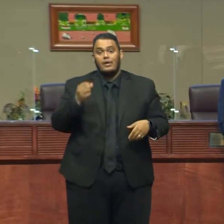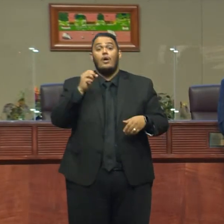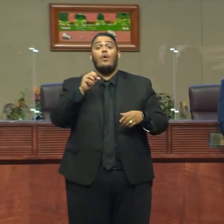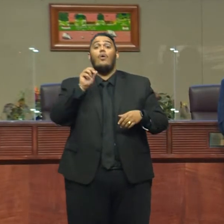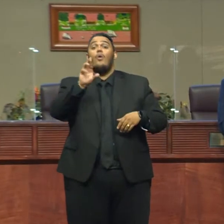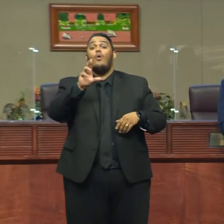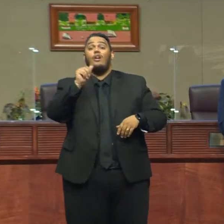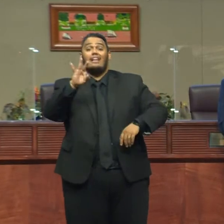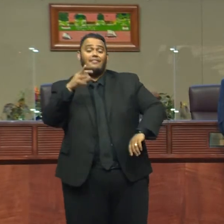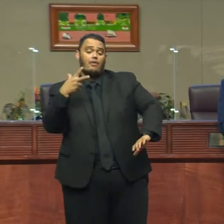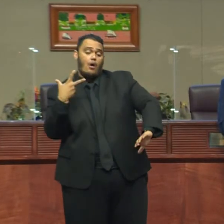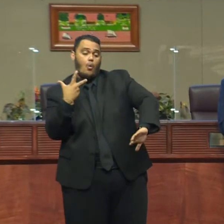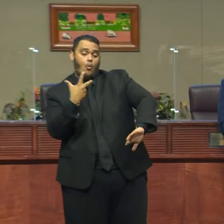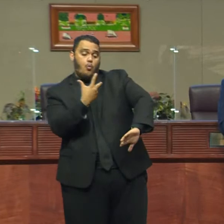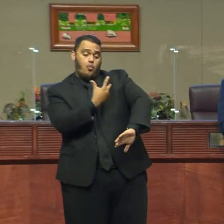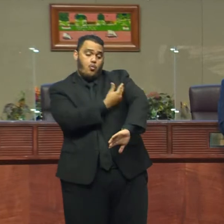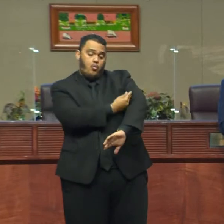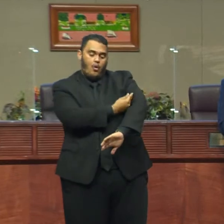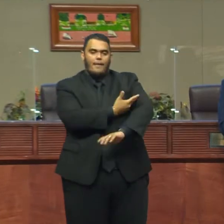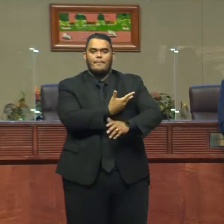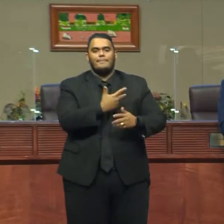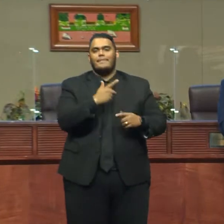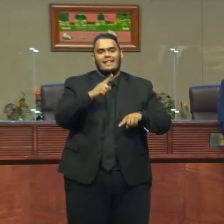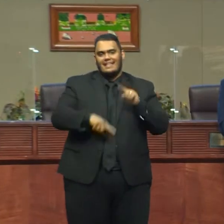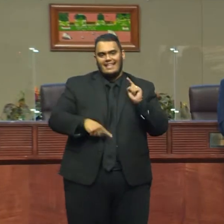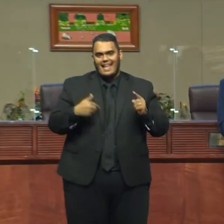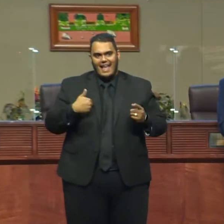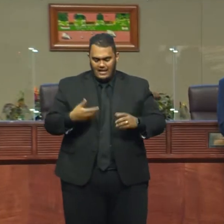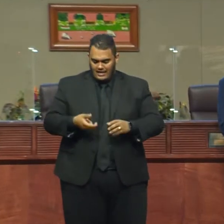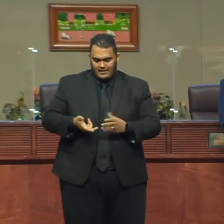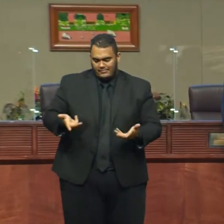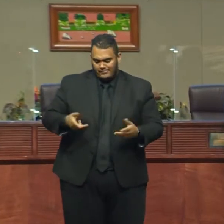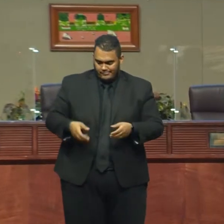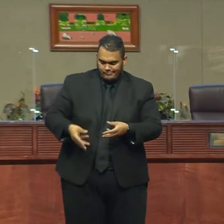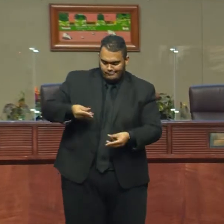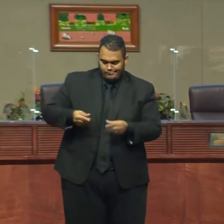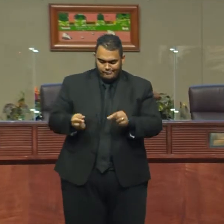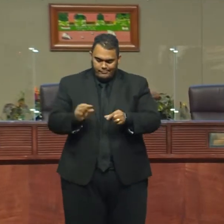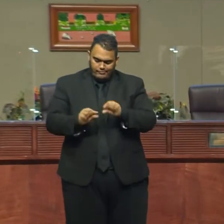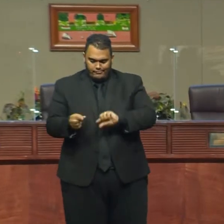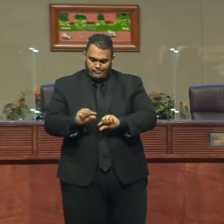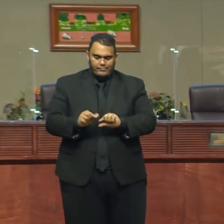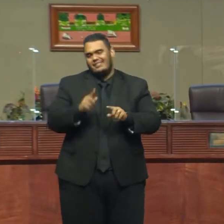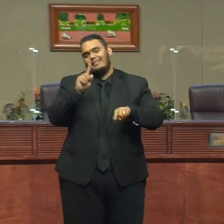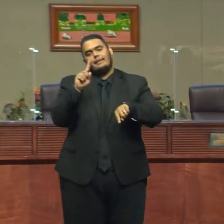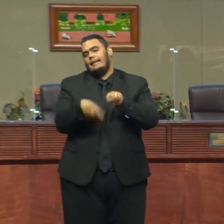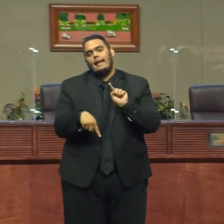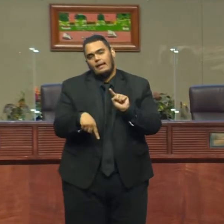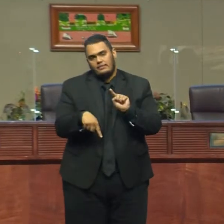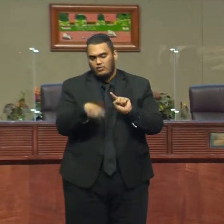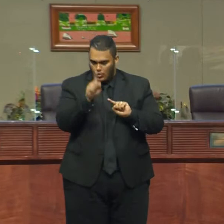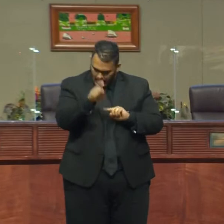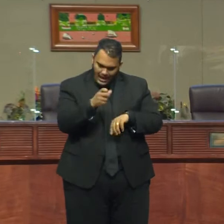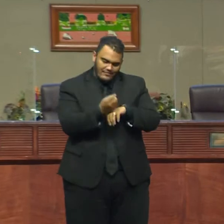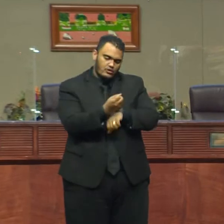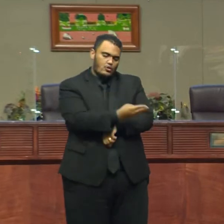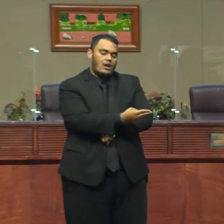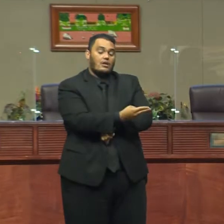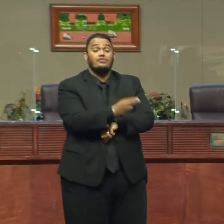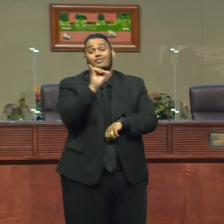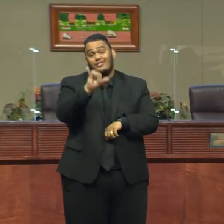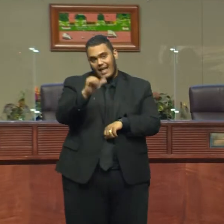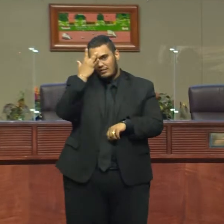be mixed from lot to lot or vial to vial, then you have to discard. And that's when we have that